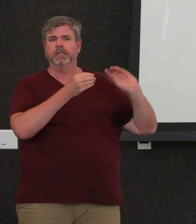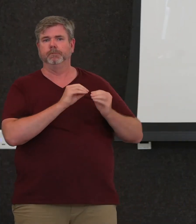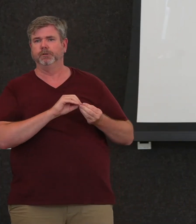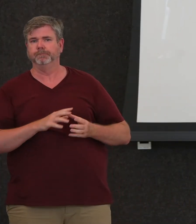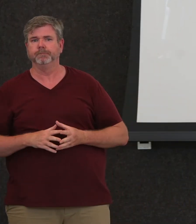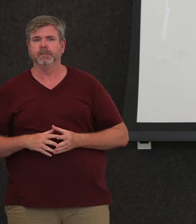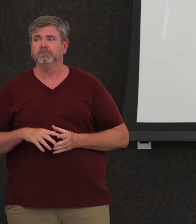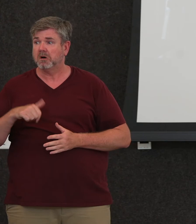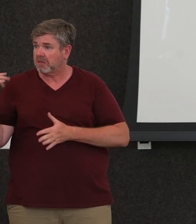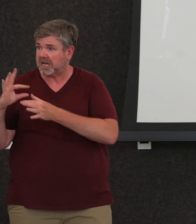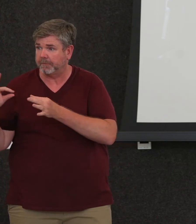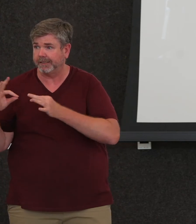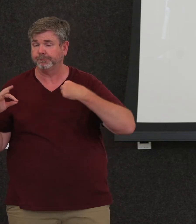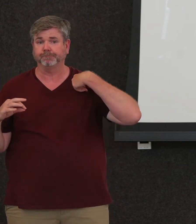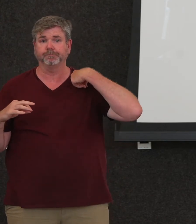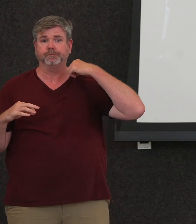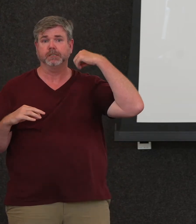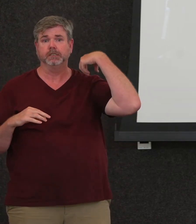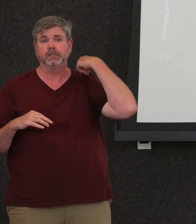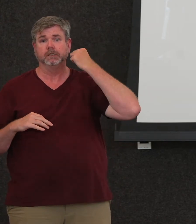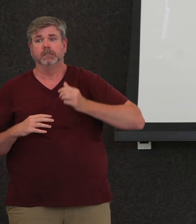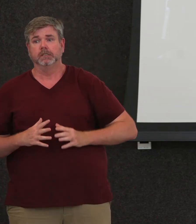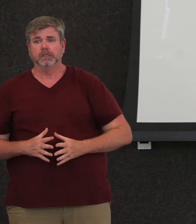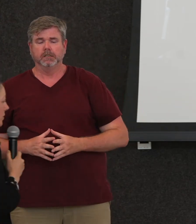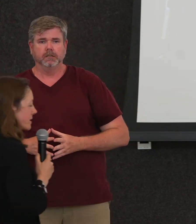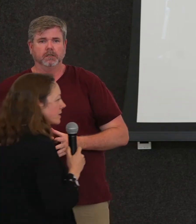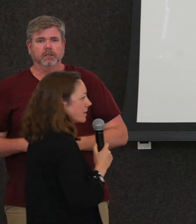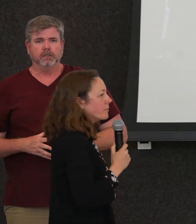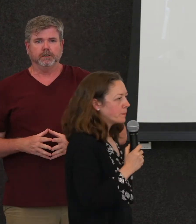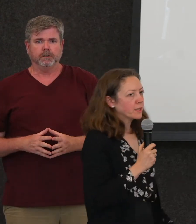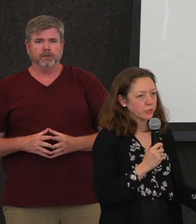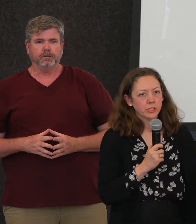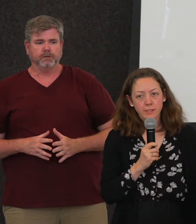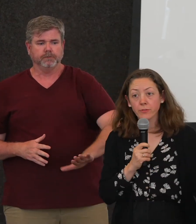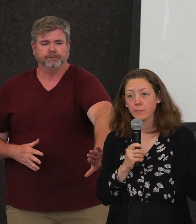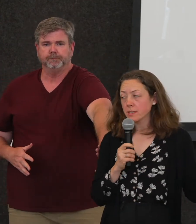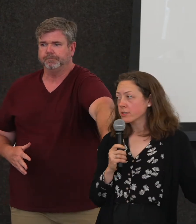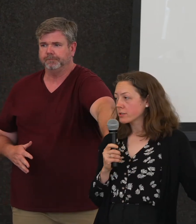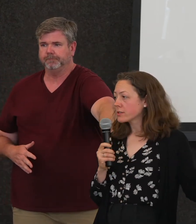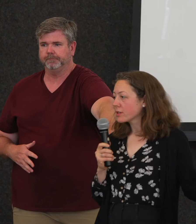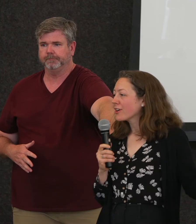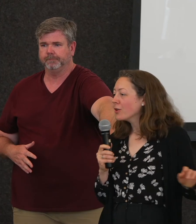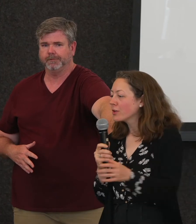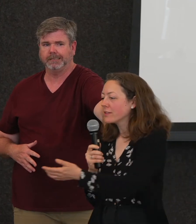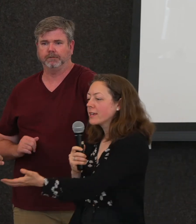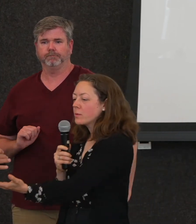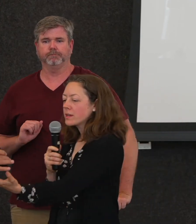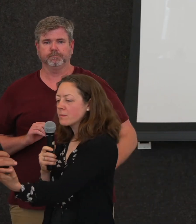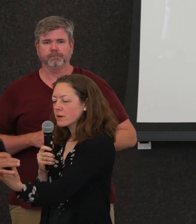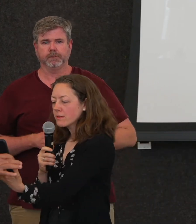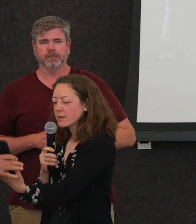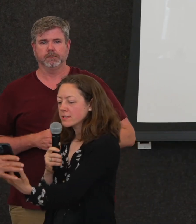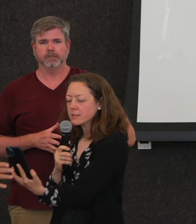Sure, I would just add, whoops, sorry. I would just add that increasingly pediatricians and family doctors, oh good, the